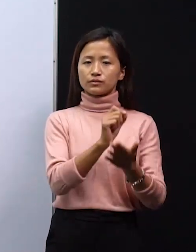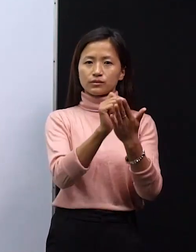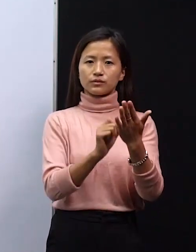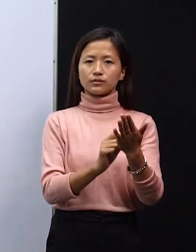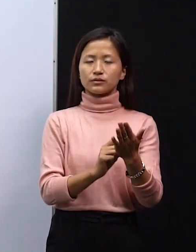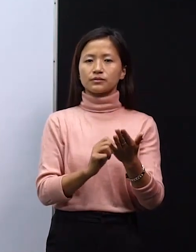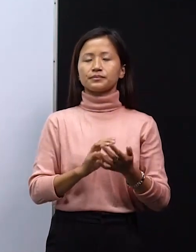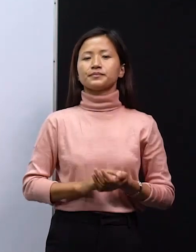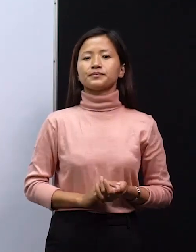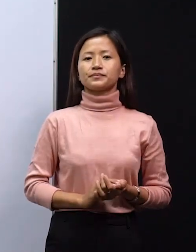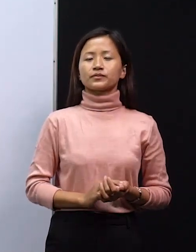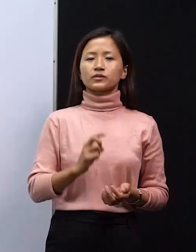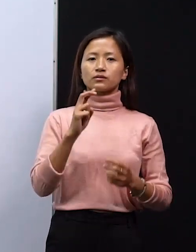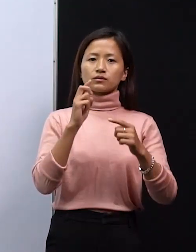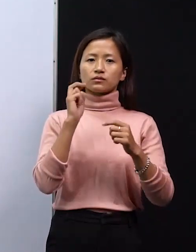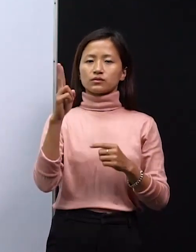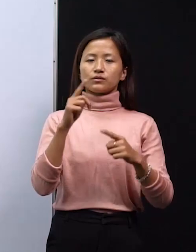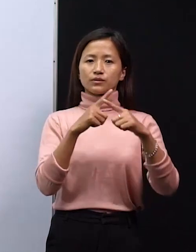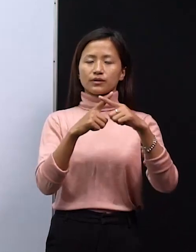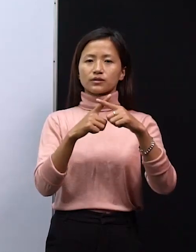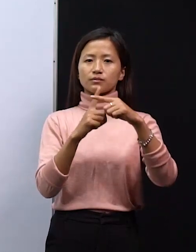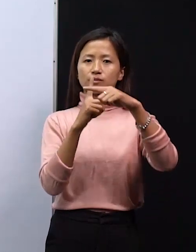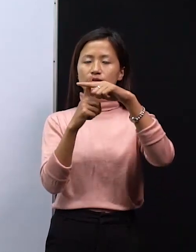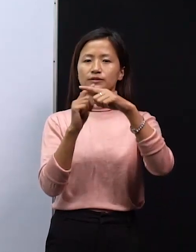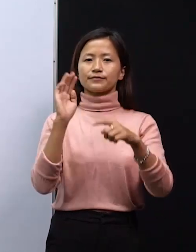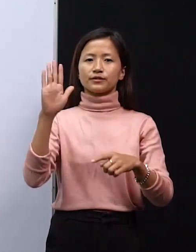in this manner. 2x plus 5,